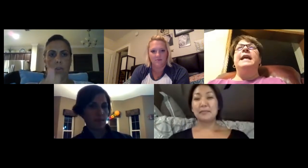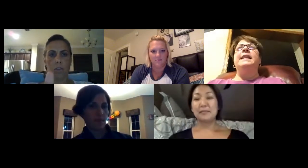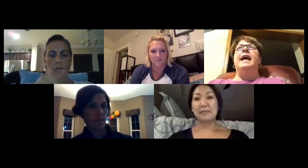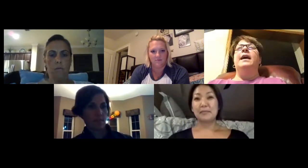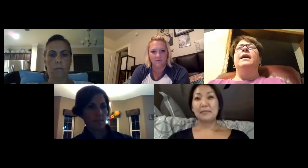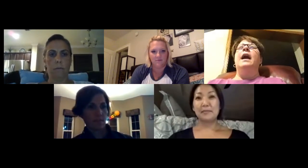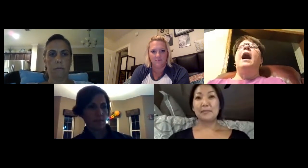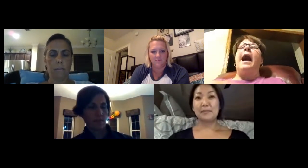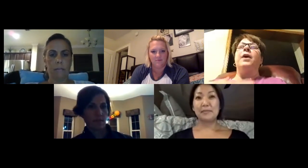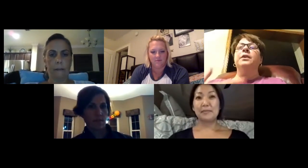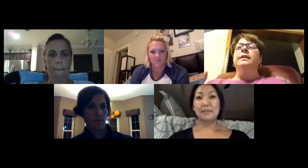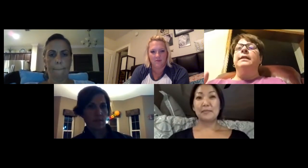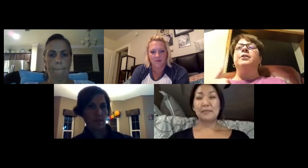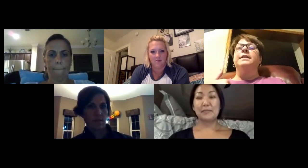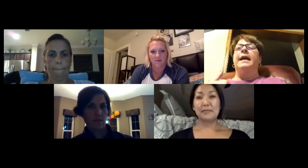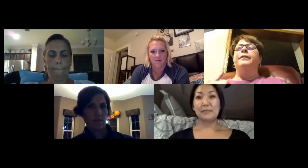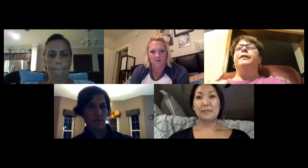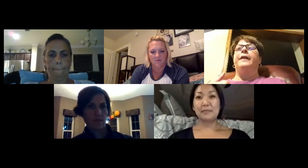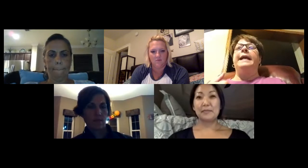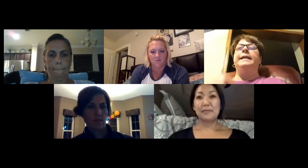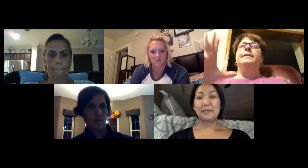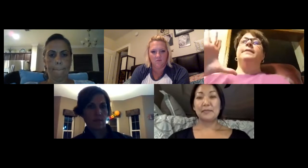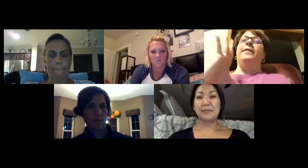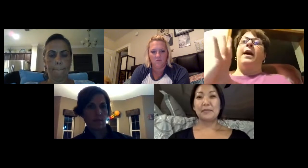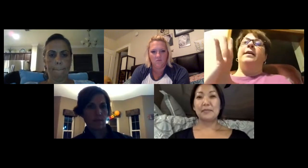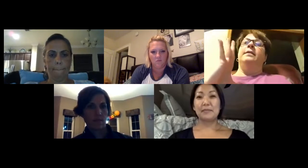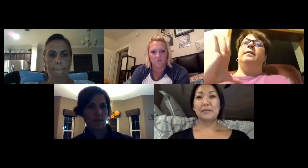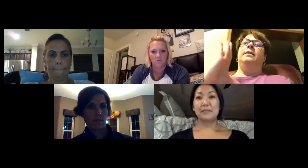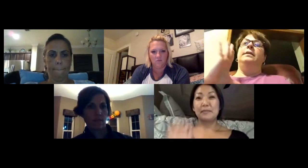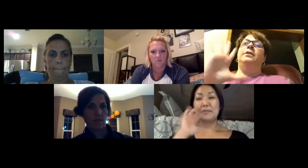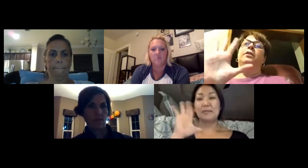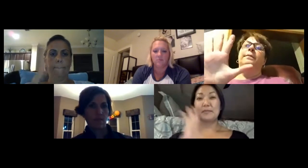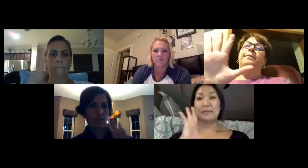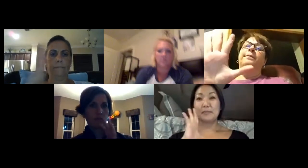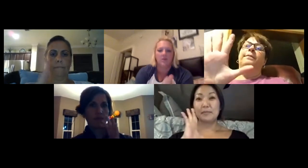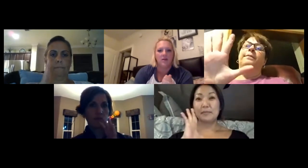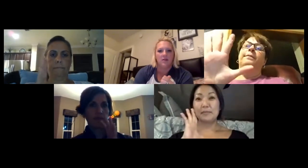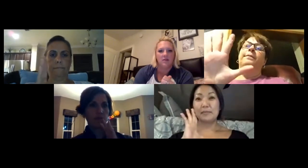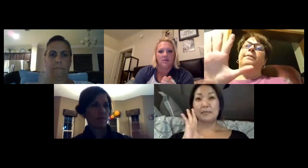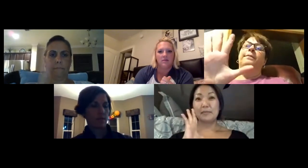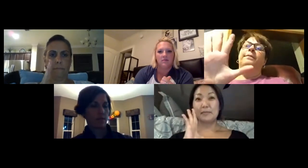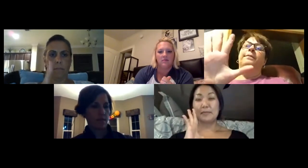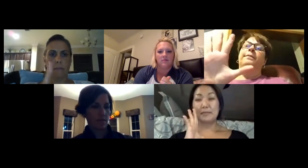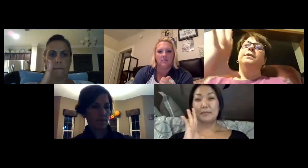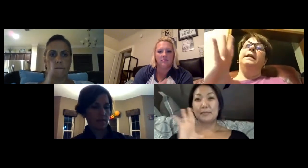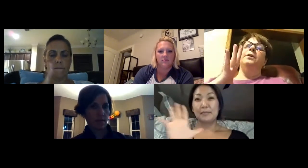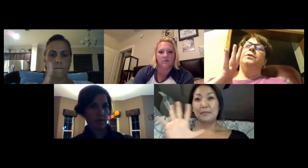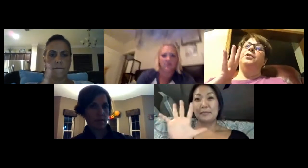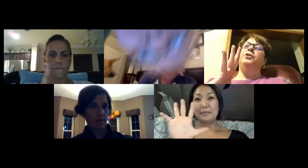that, our sign for fine is fine. It's your 5 fingers and it goes to your chest